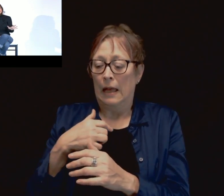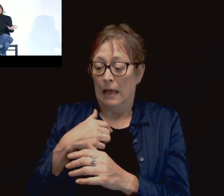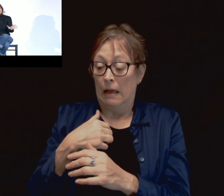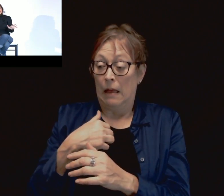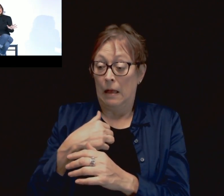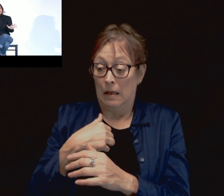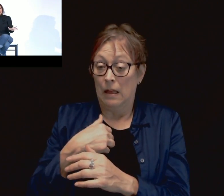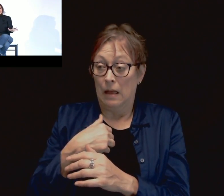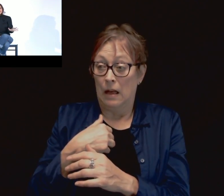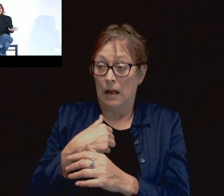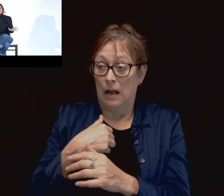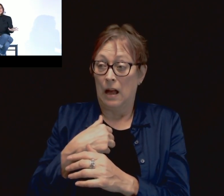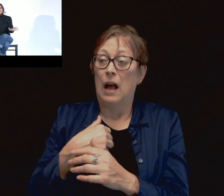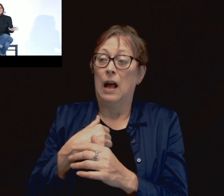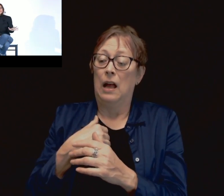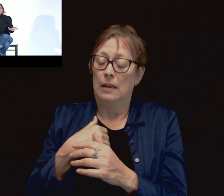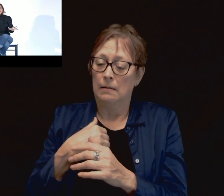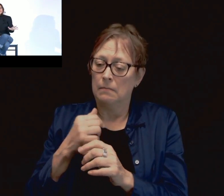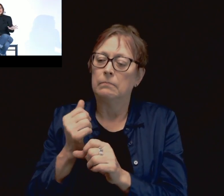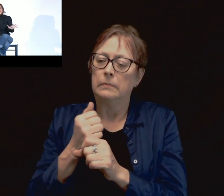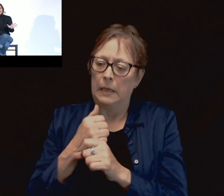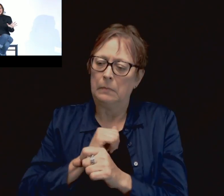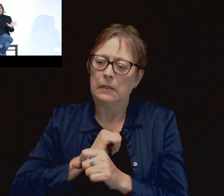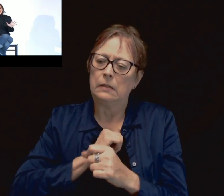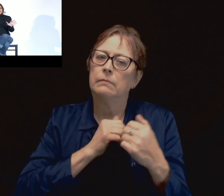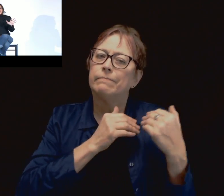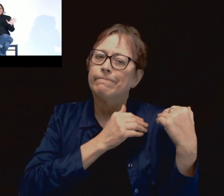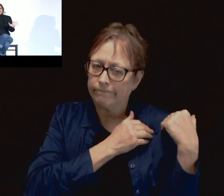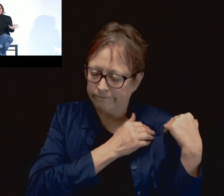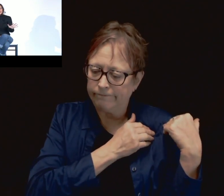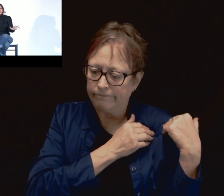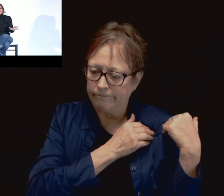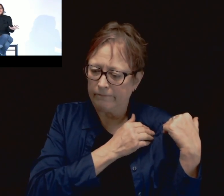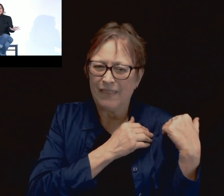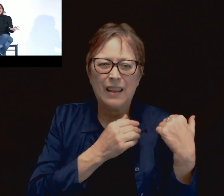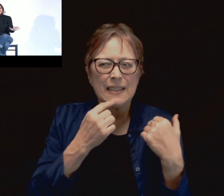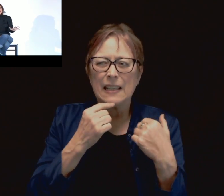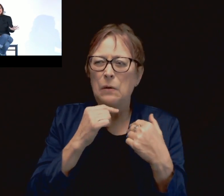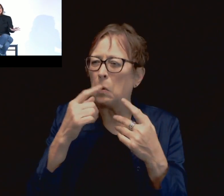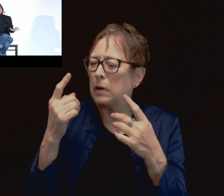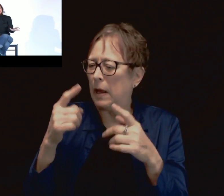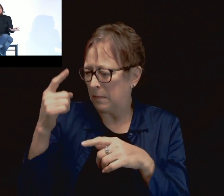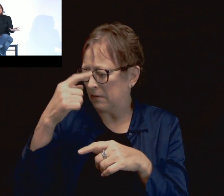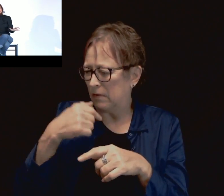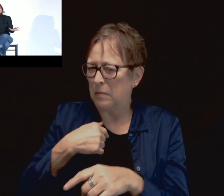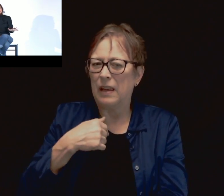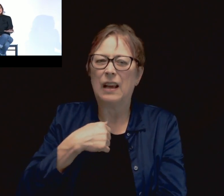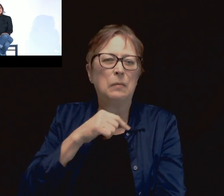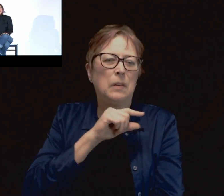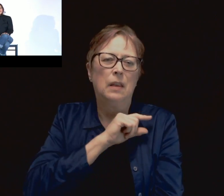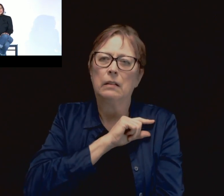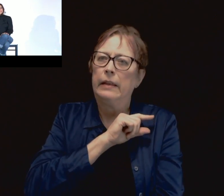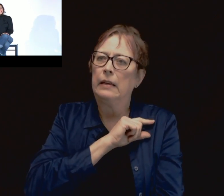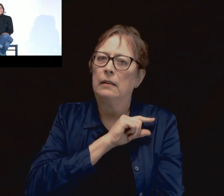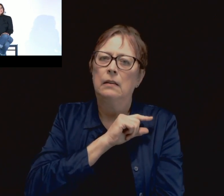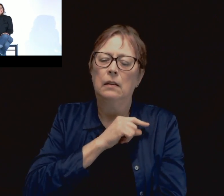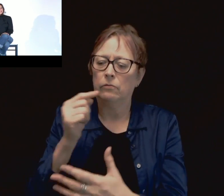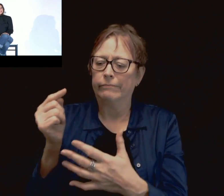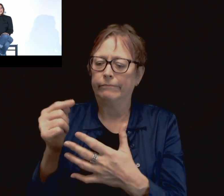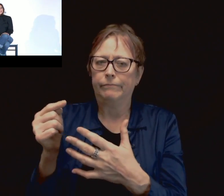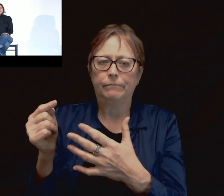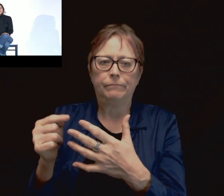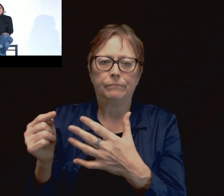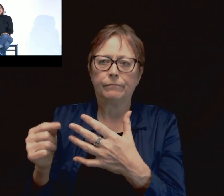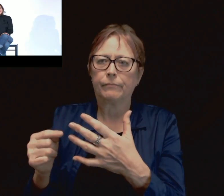myself accountable. And I said it won't happen for me because I'm guilty of many